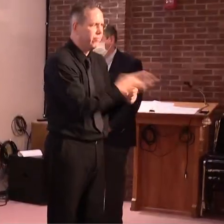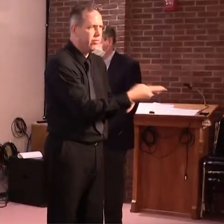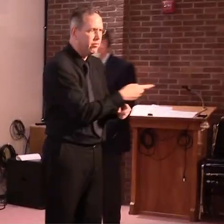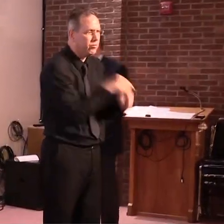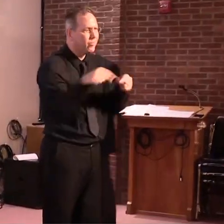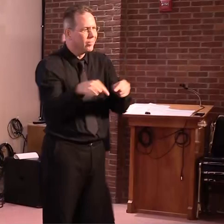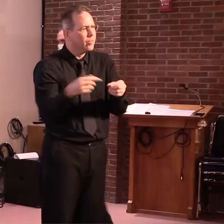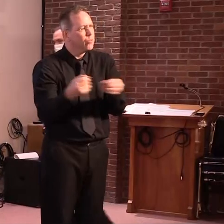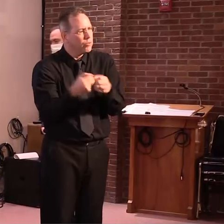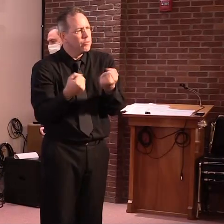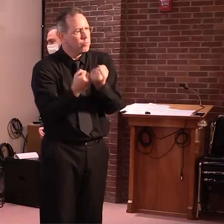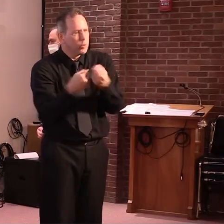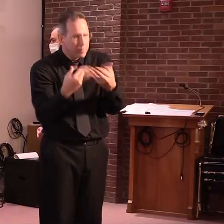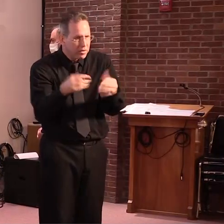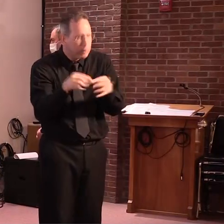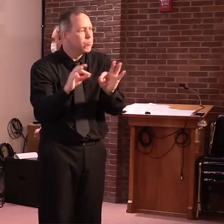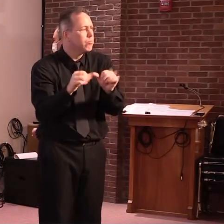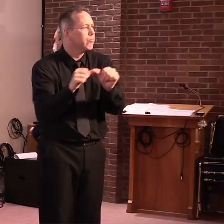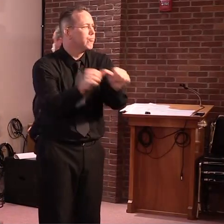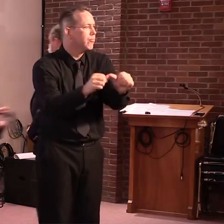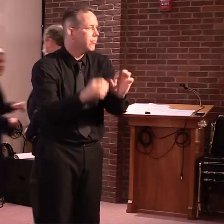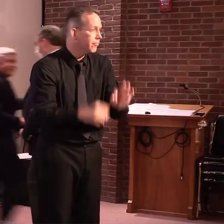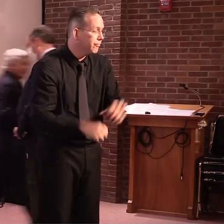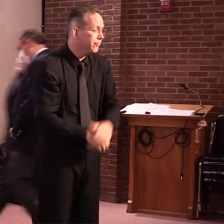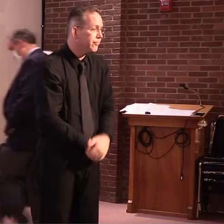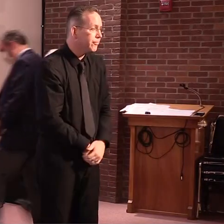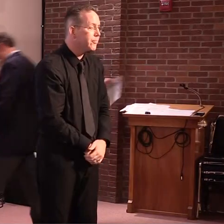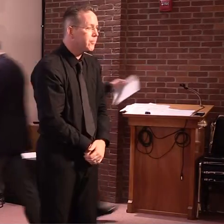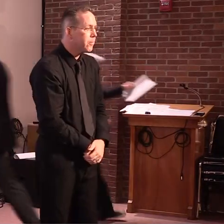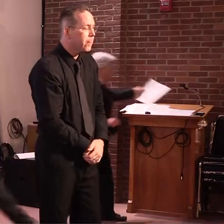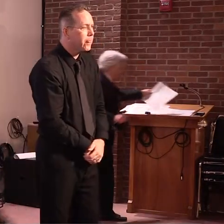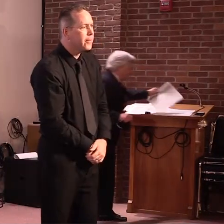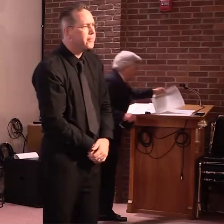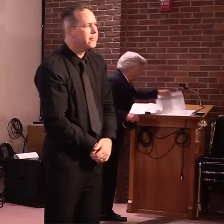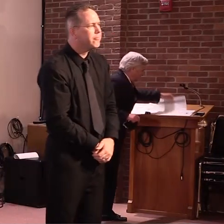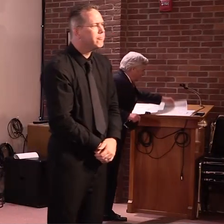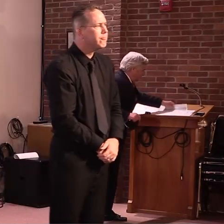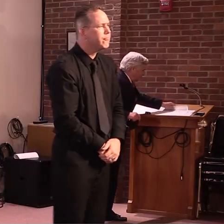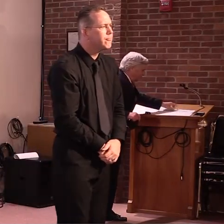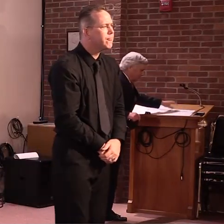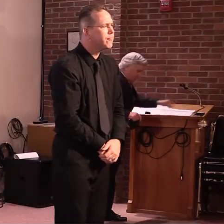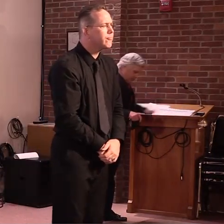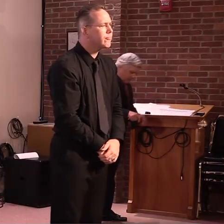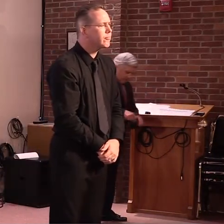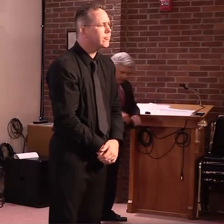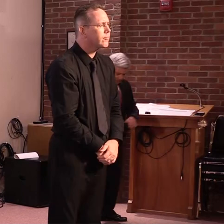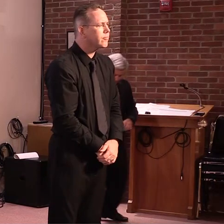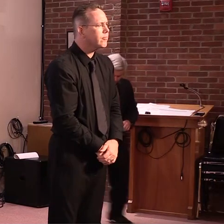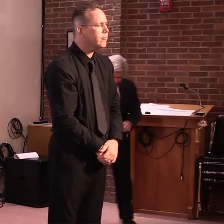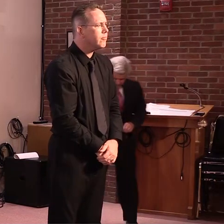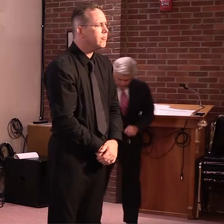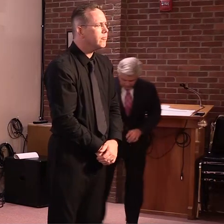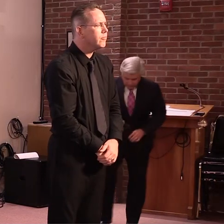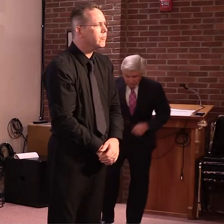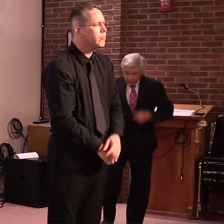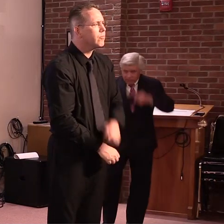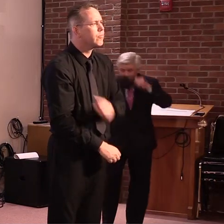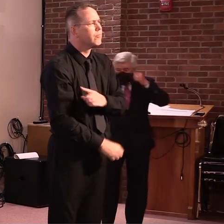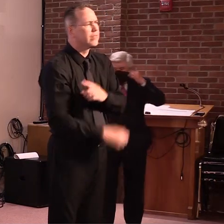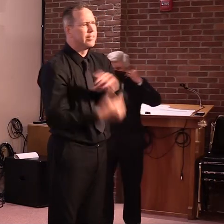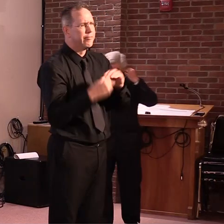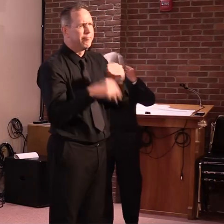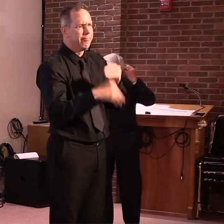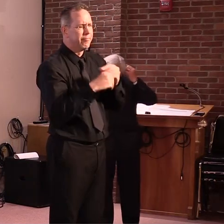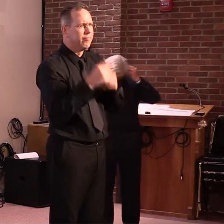Thank you. It also gives me the opportunity, again, as Secretary Smith had mentioned, there's $50 million within the economic package that we introduced to